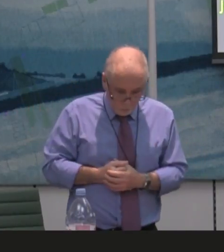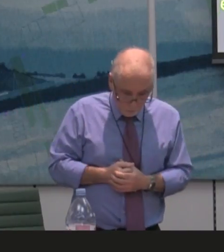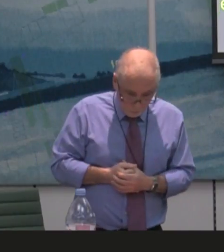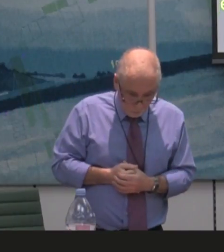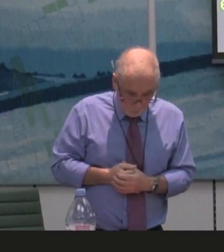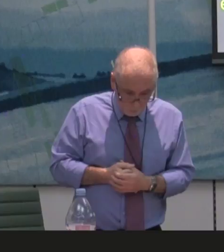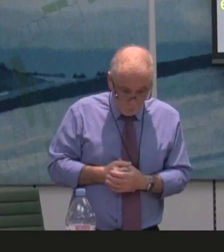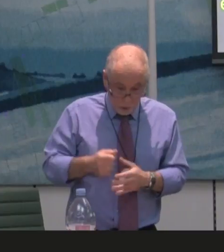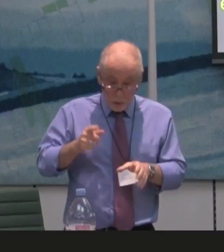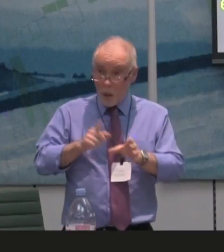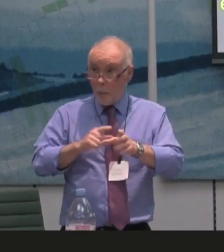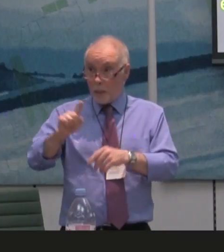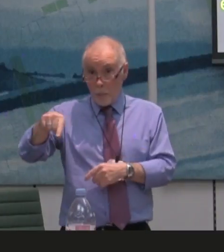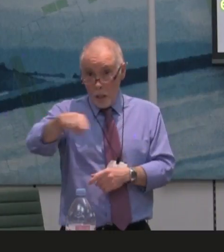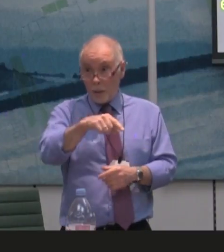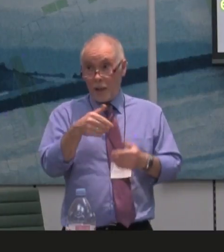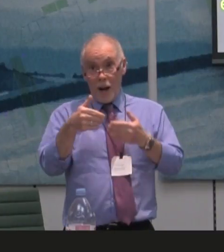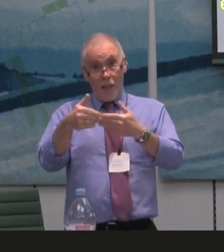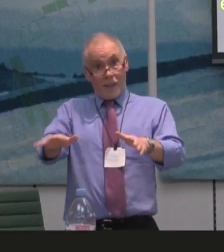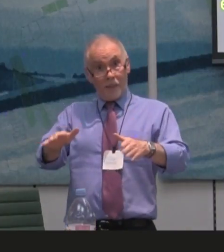but because they're deaf.